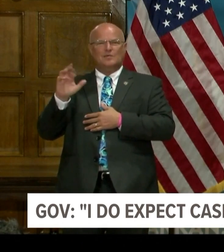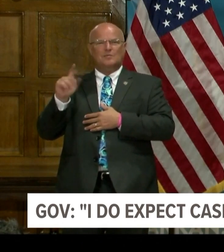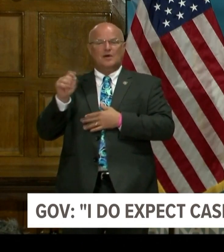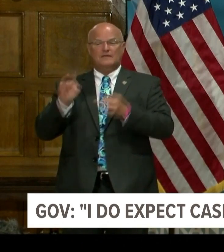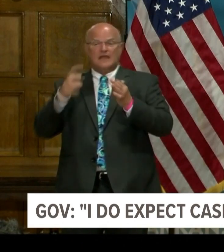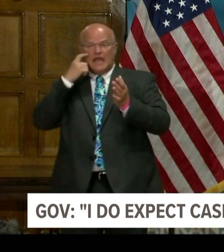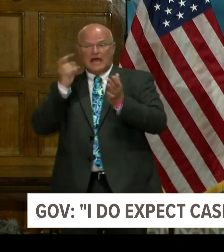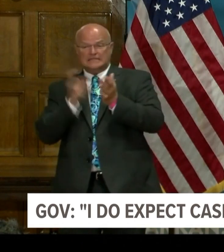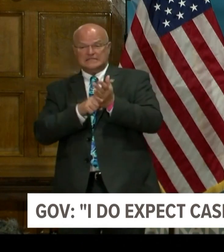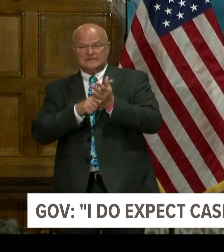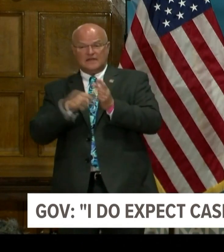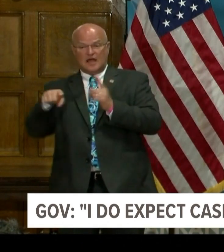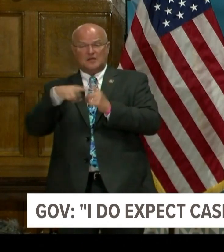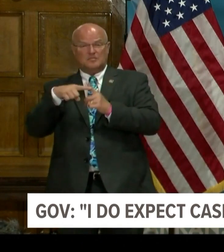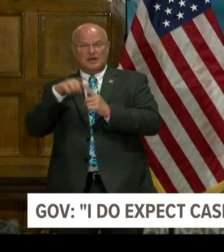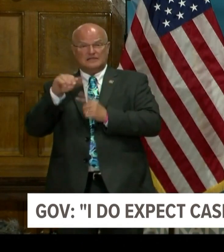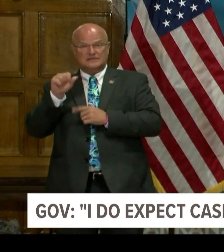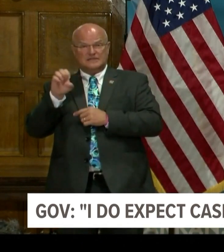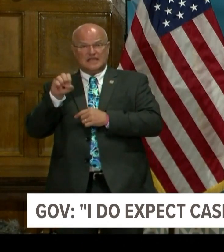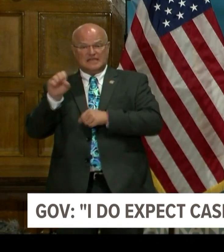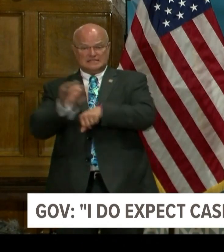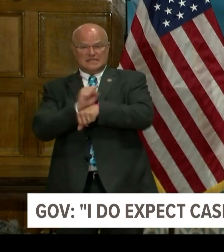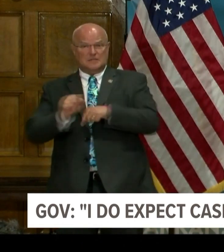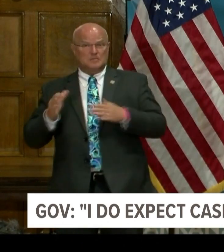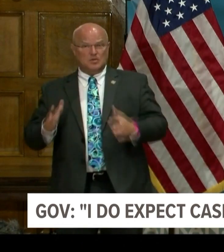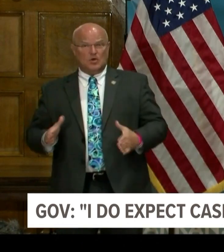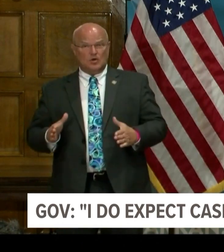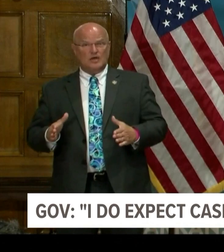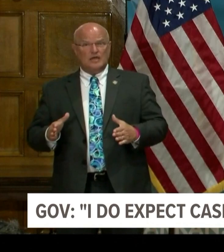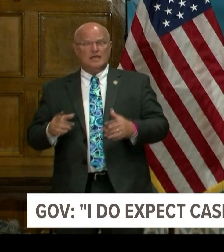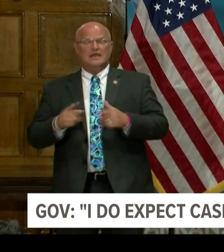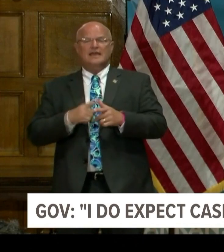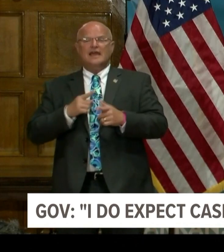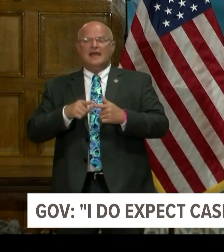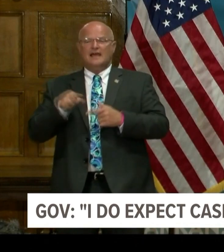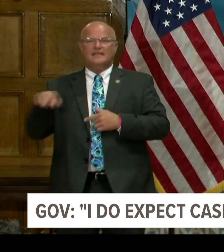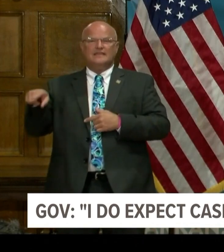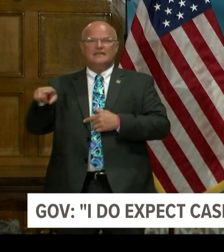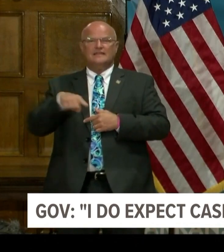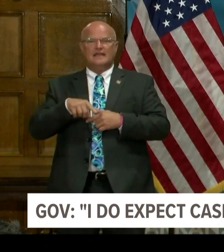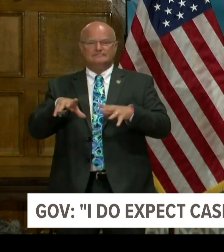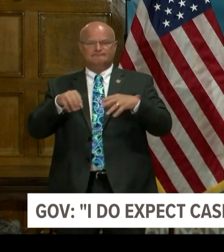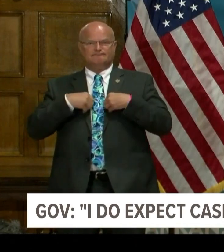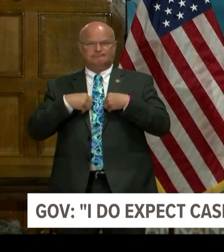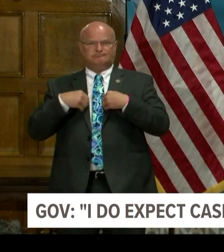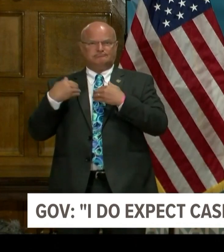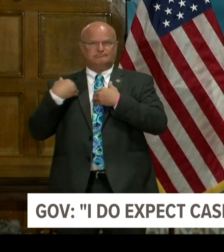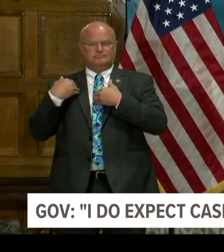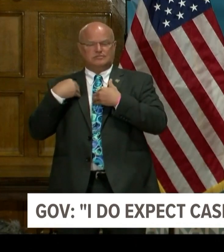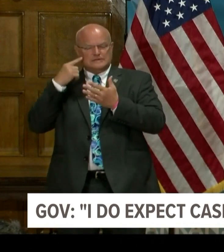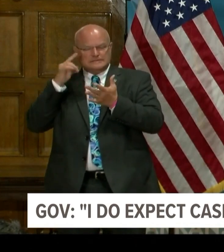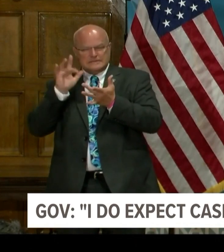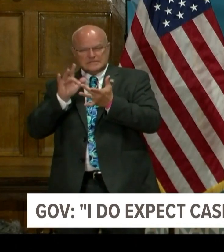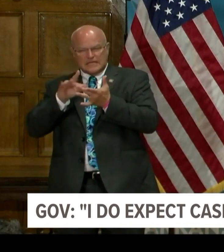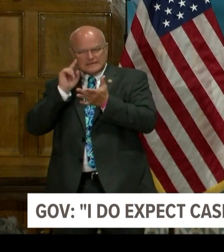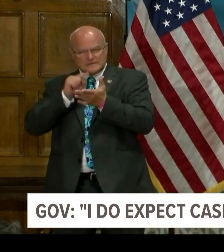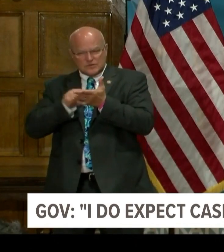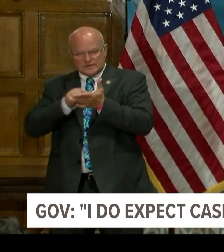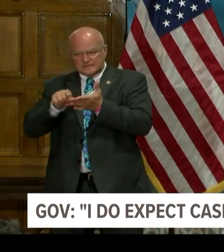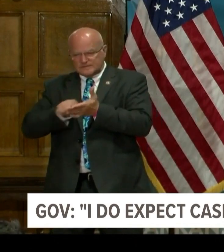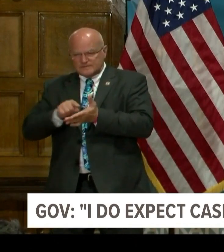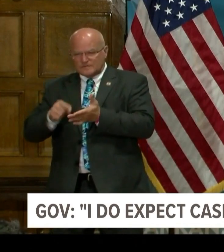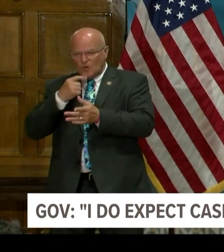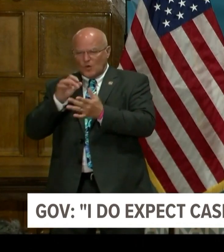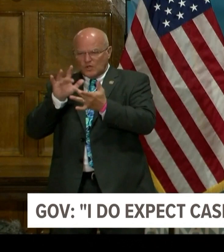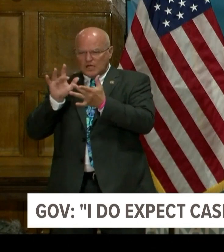they identify a positive case of an employee, then they're going to do their own set of tracing